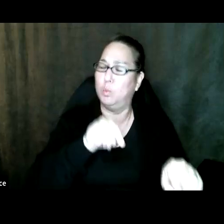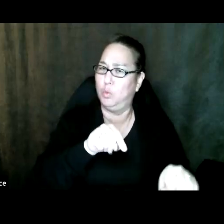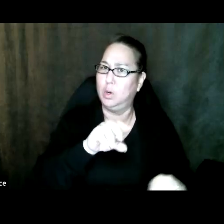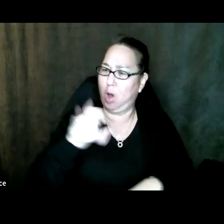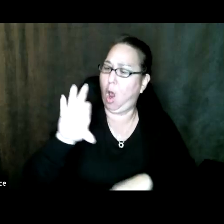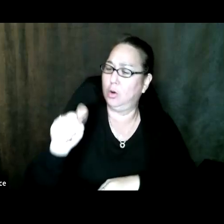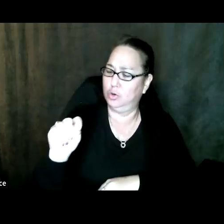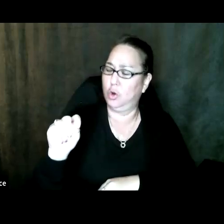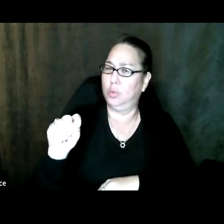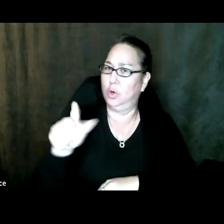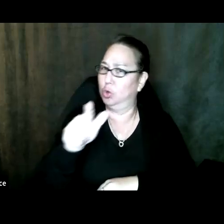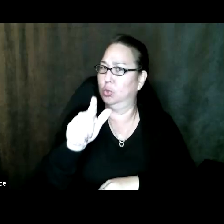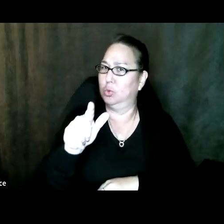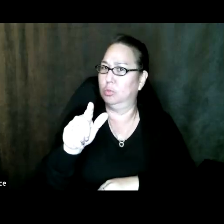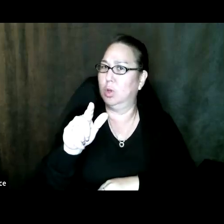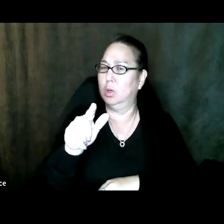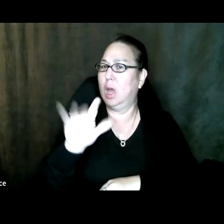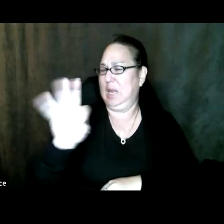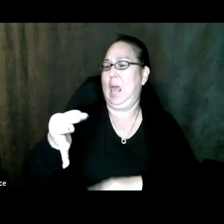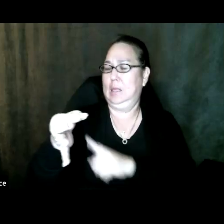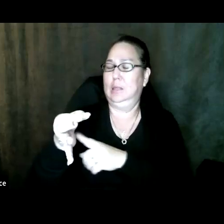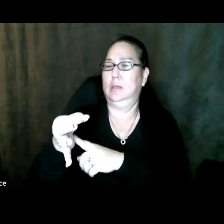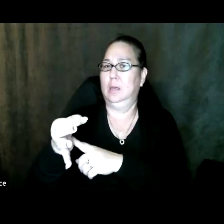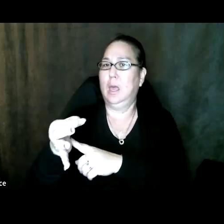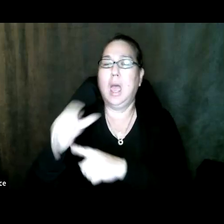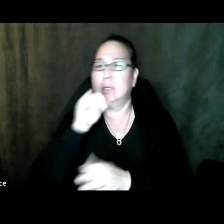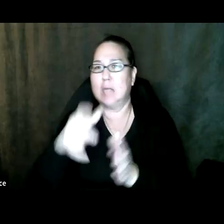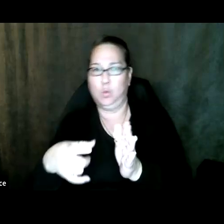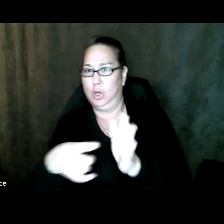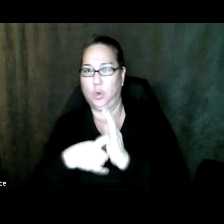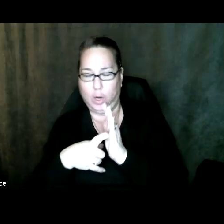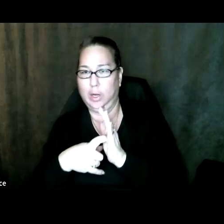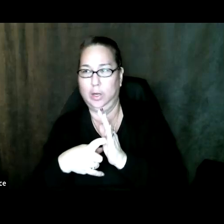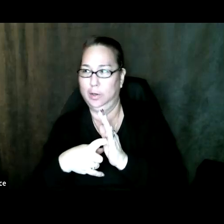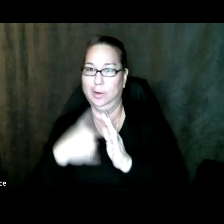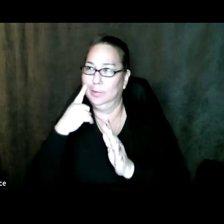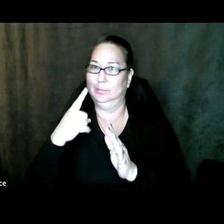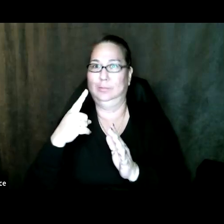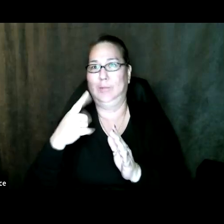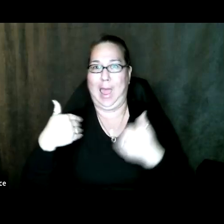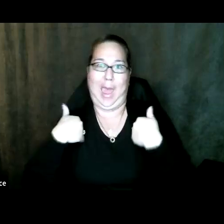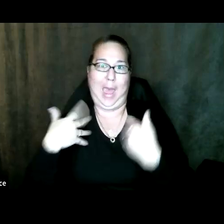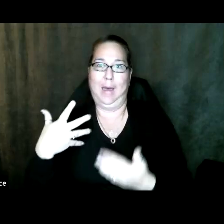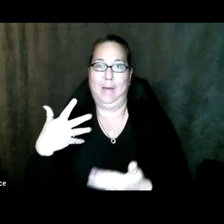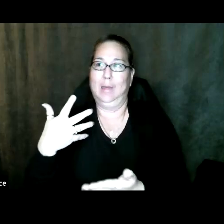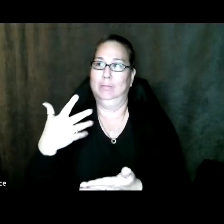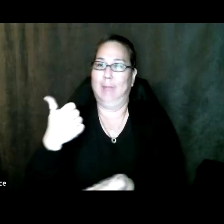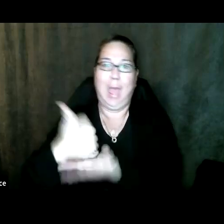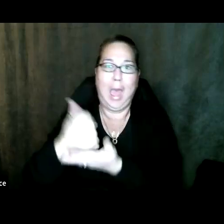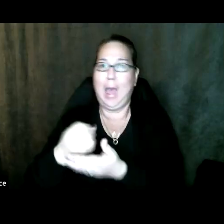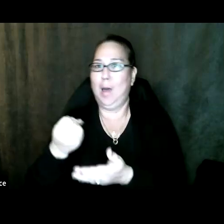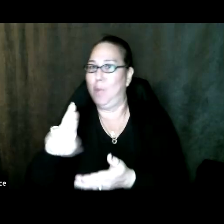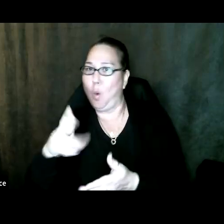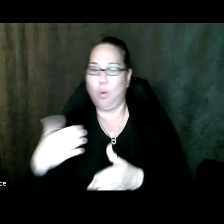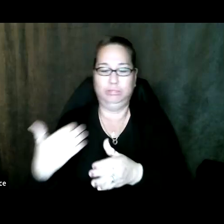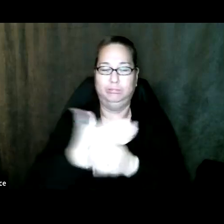9th, the district was not identified as requiring assistance or intervention. 54 schools do